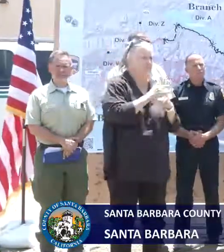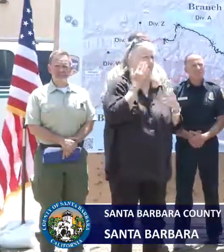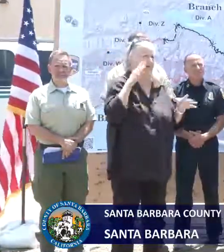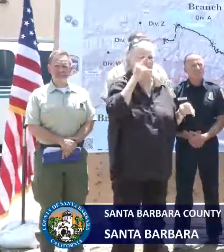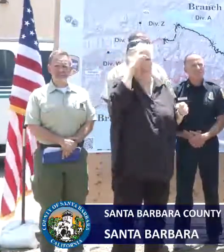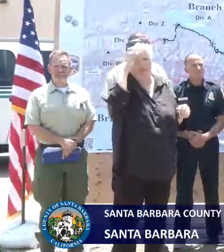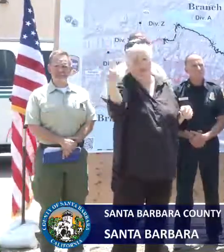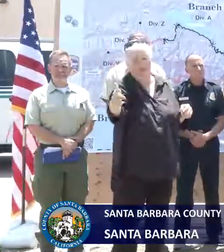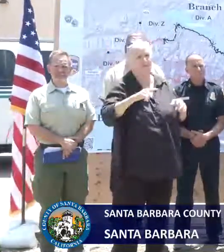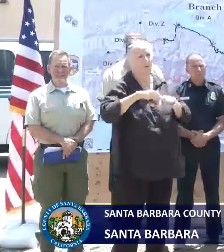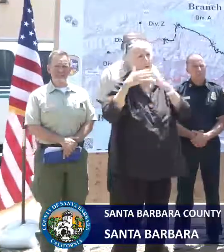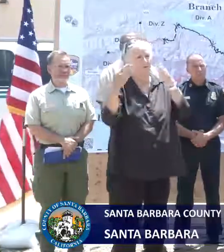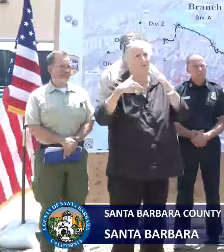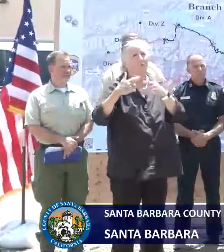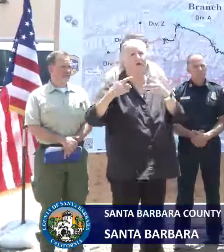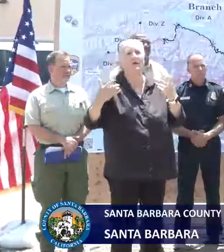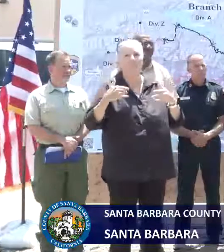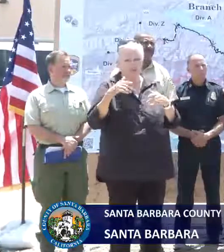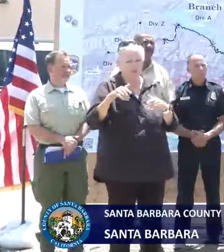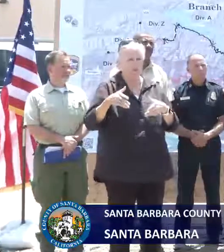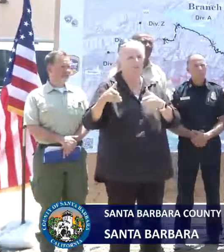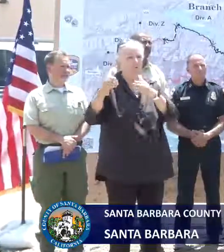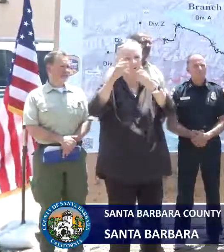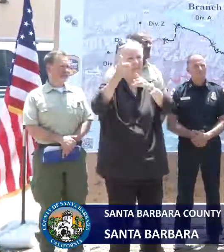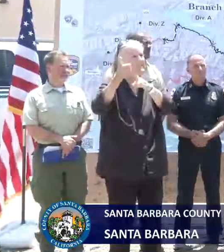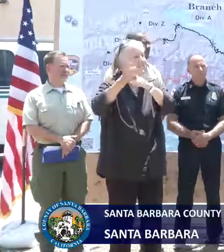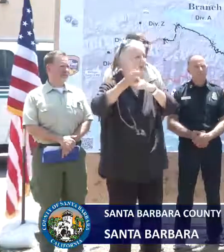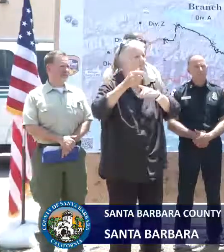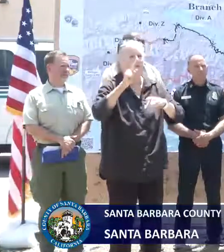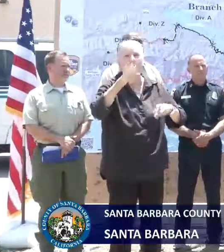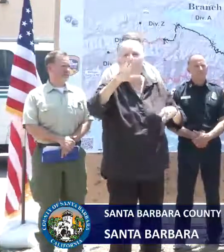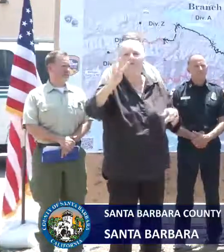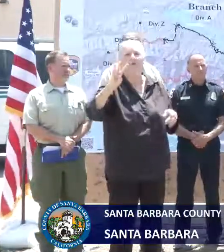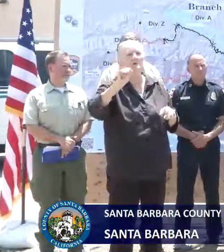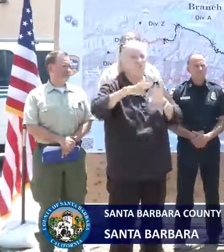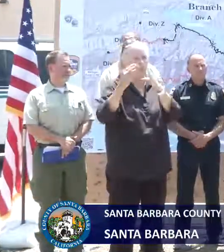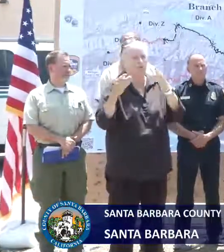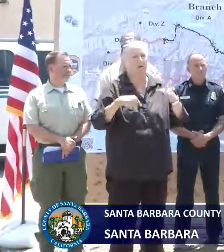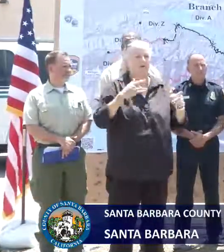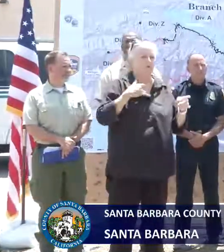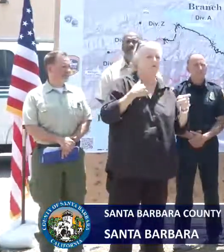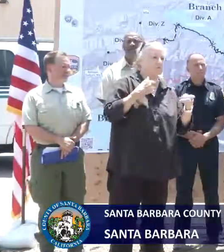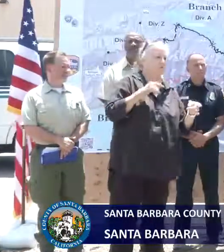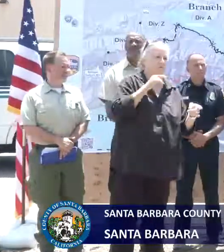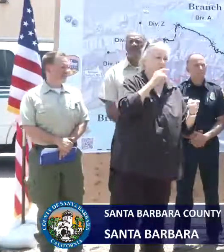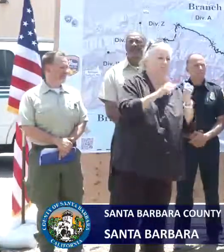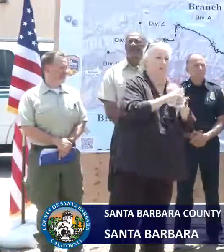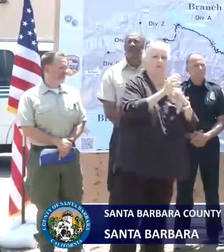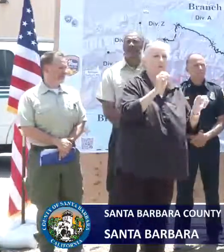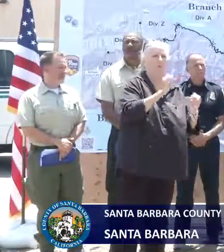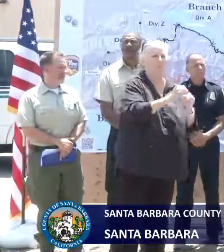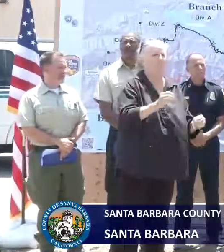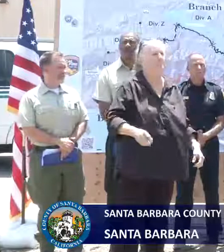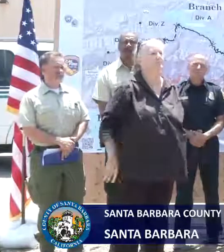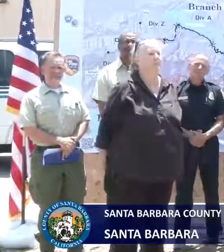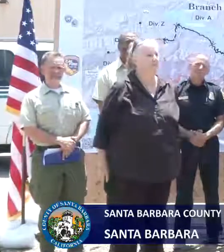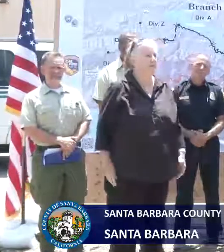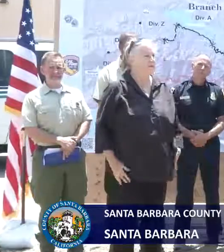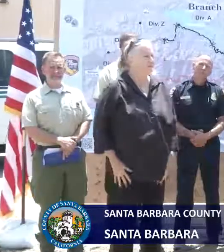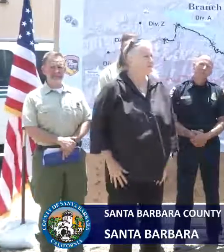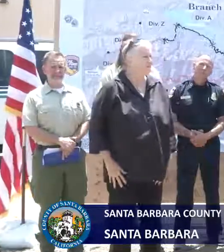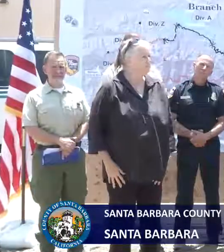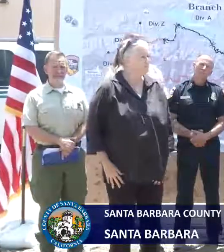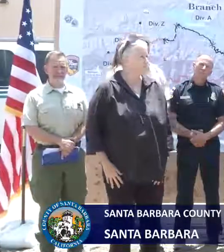to them to decide when they want to open, but the road is open, and I don't feel that the Cold Spring Tavern is under threat anymore.